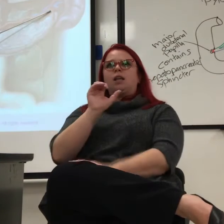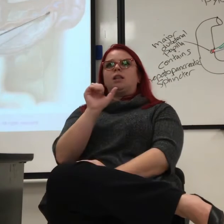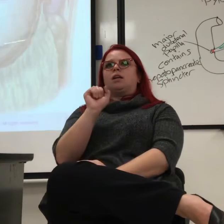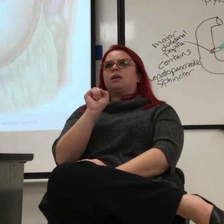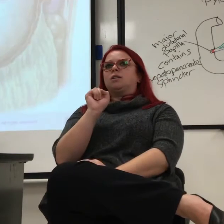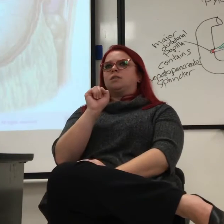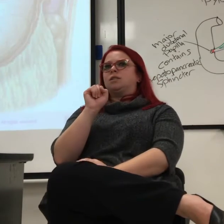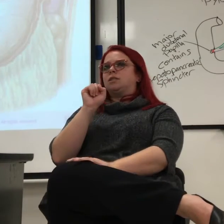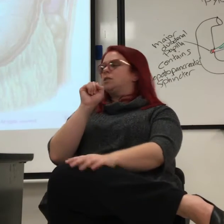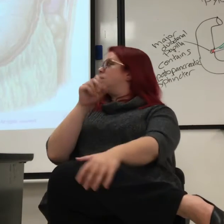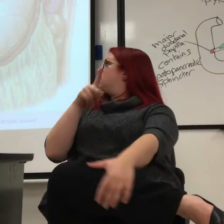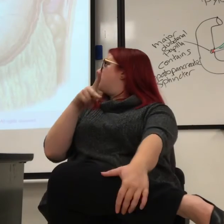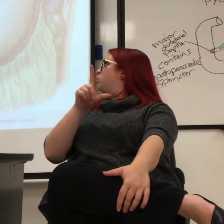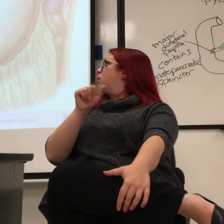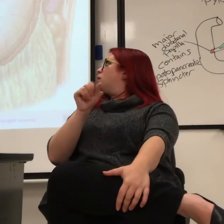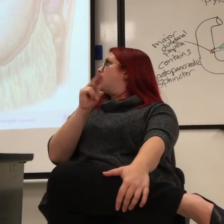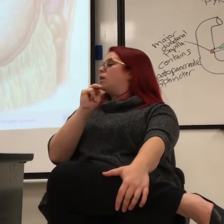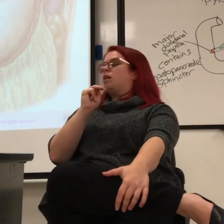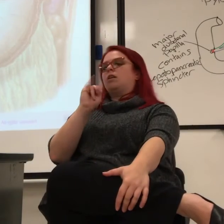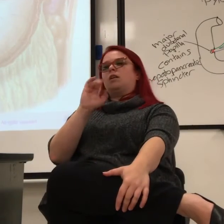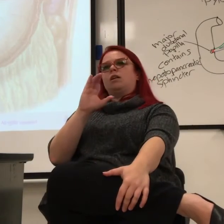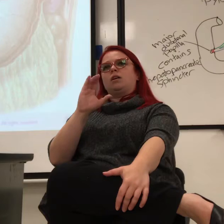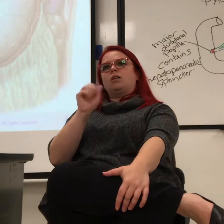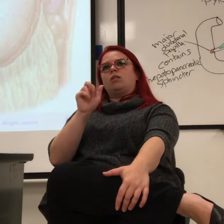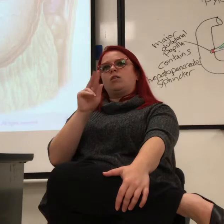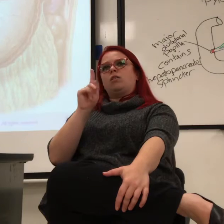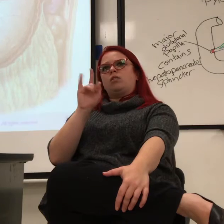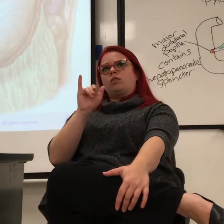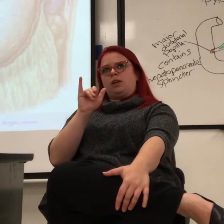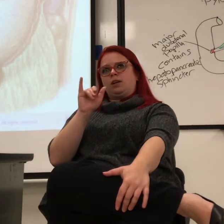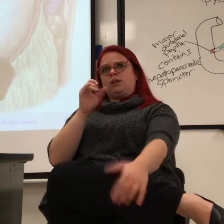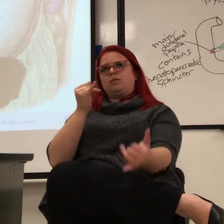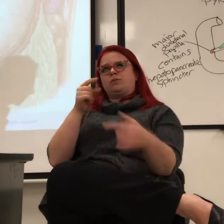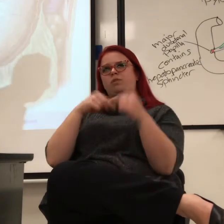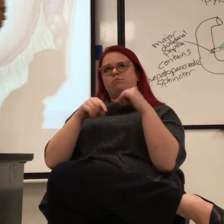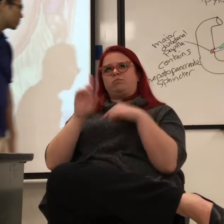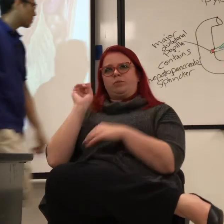artery. Let's go back to this one.